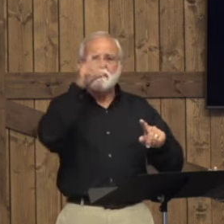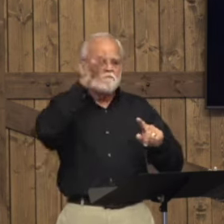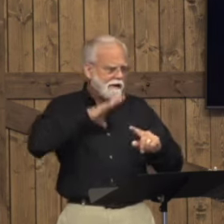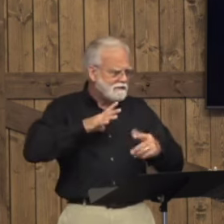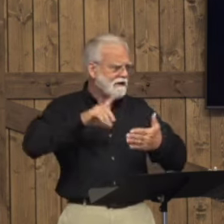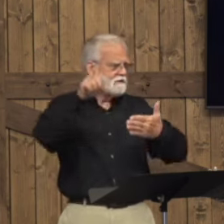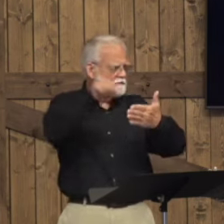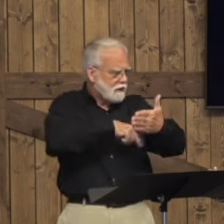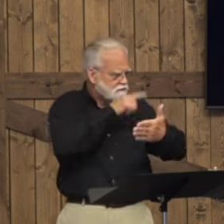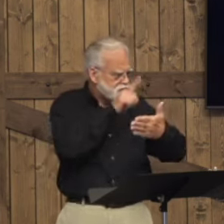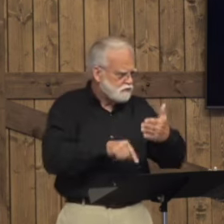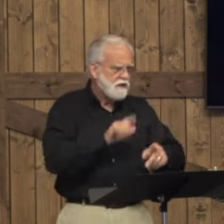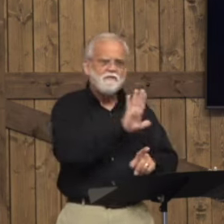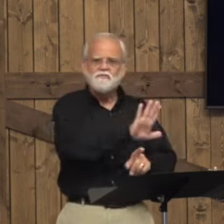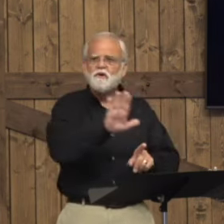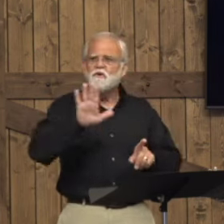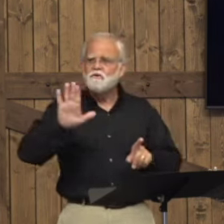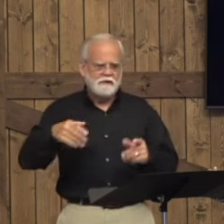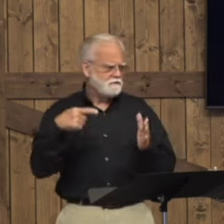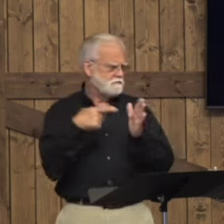So he kindly forgave them both,